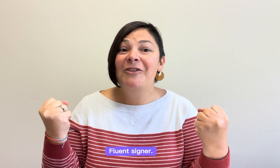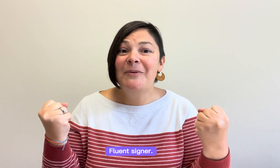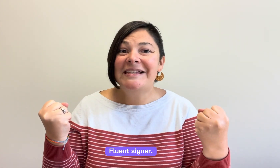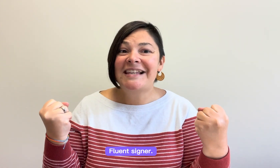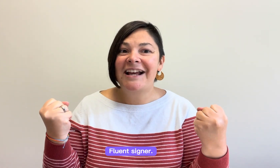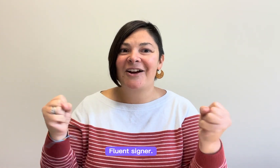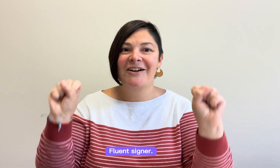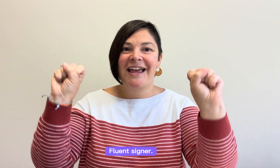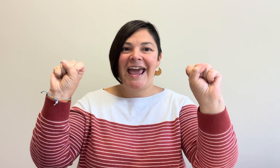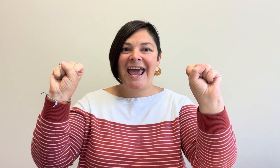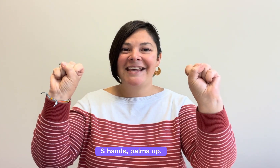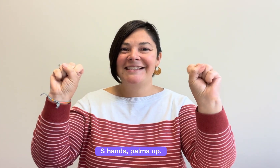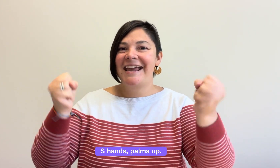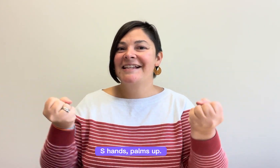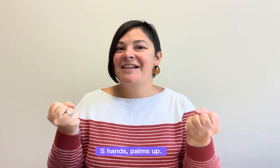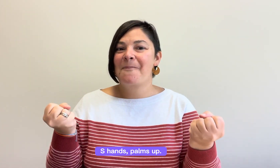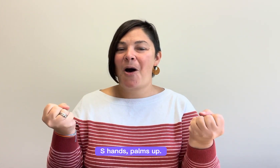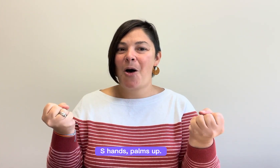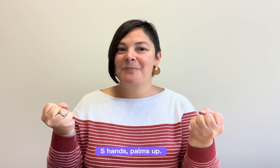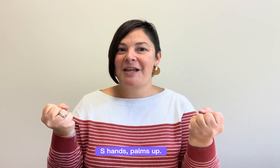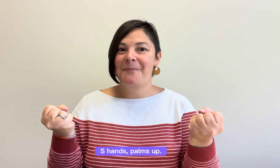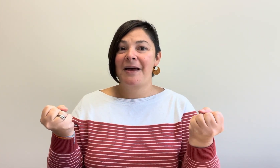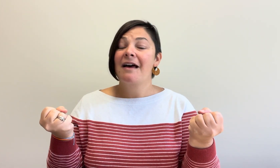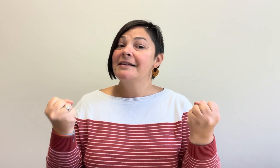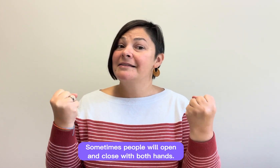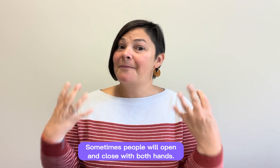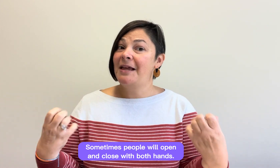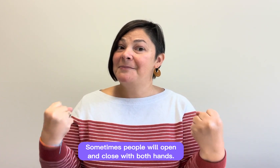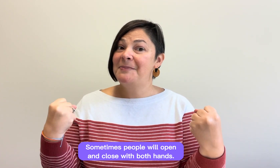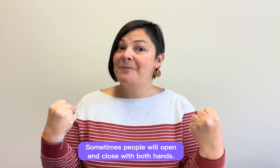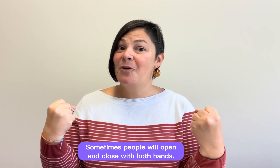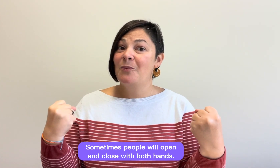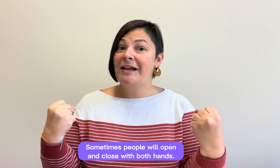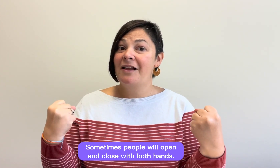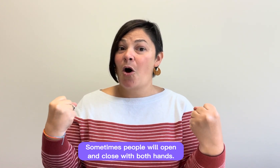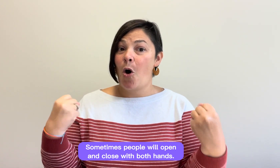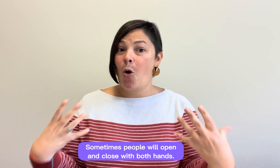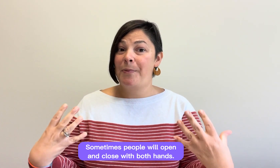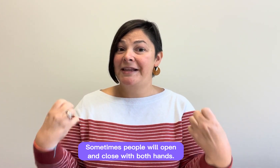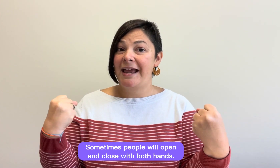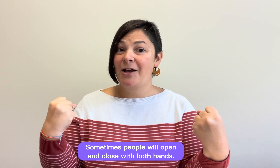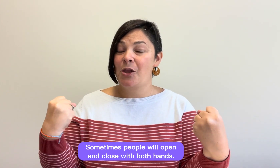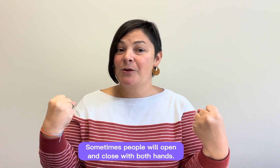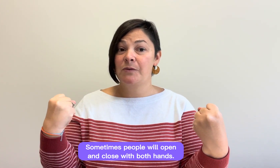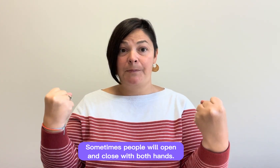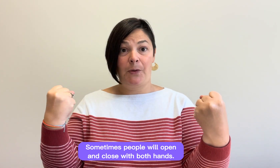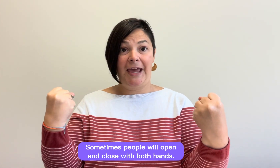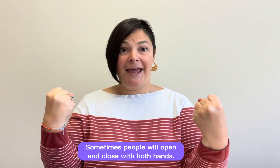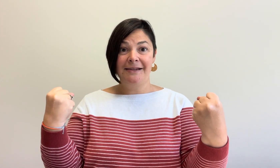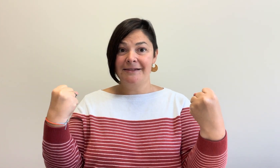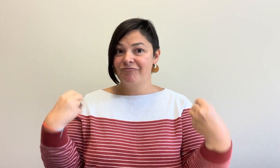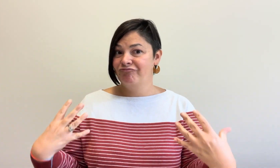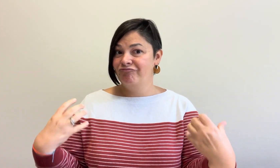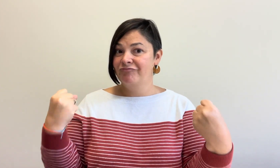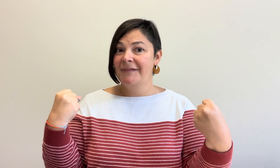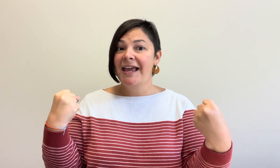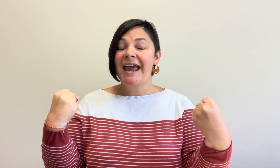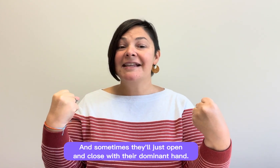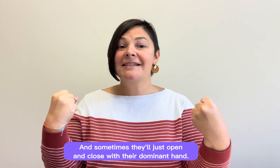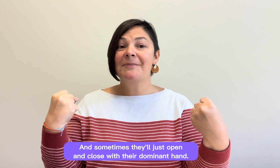Fluent signer. S hands, palms up. Sometimes people will open and close with both hands. And sometimes